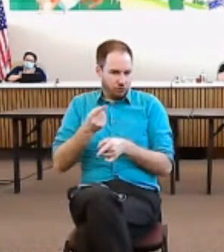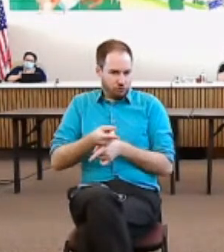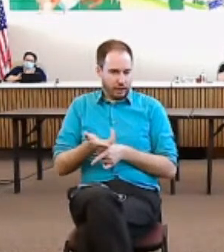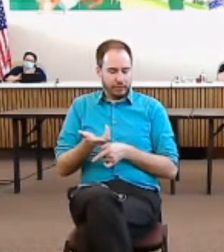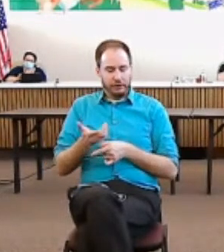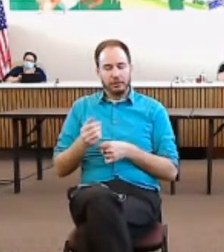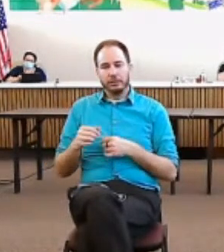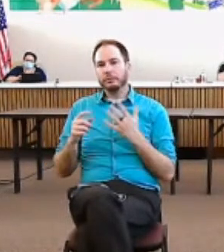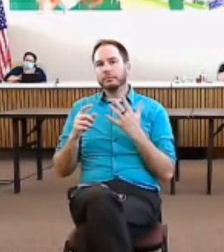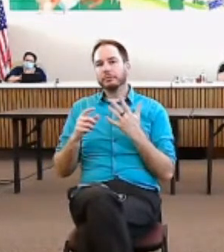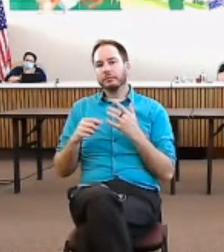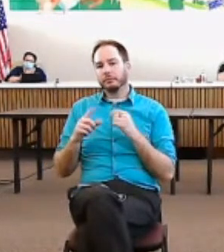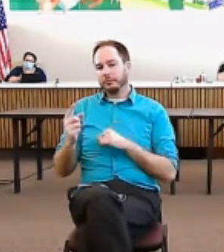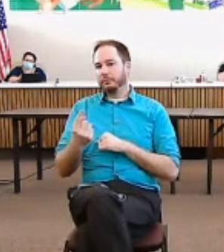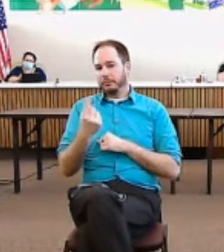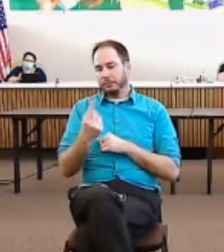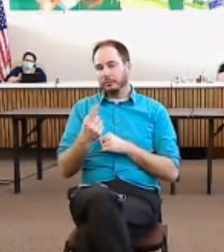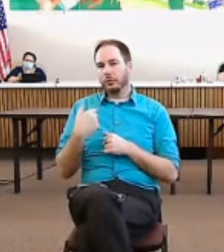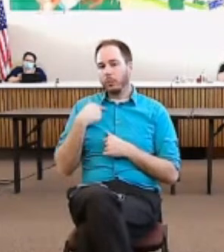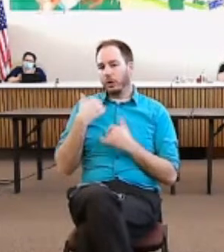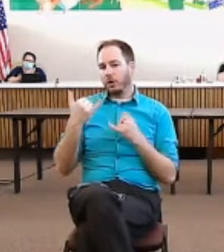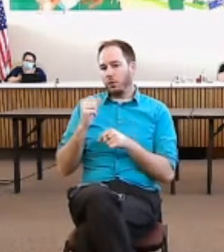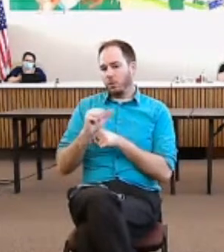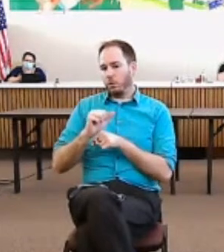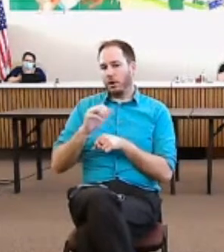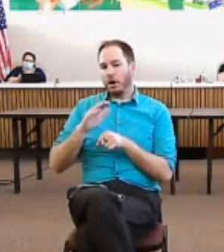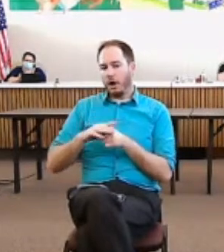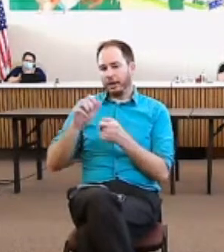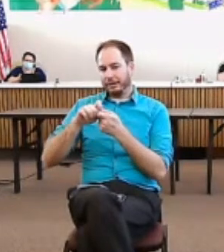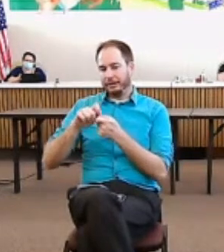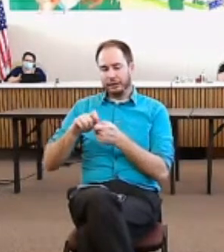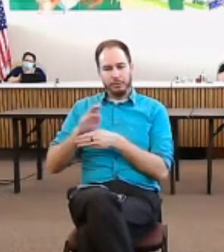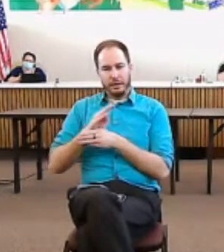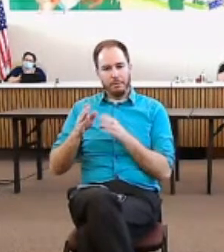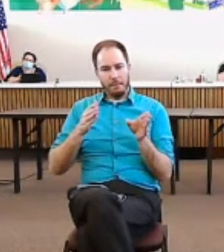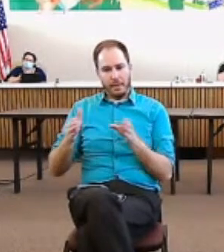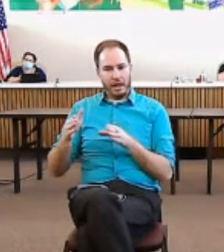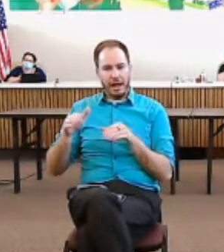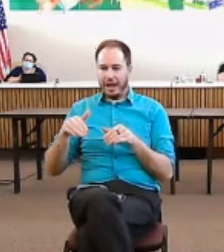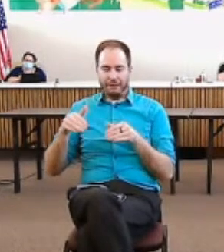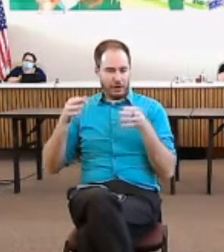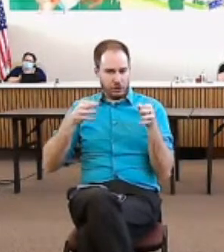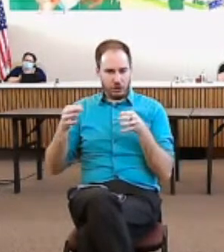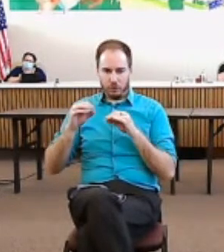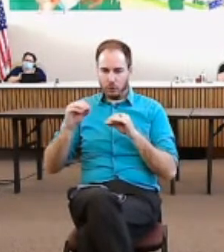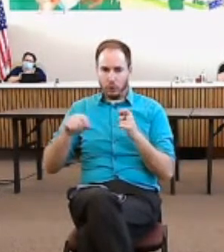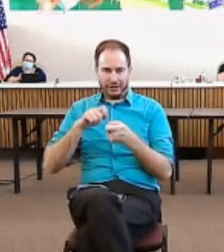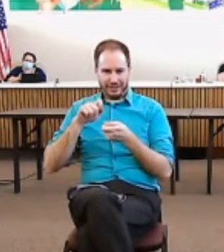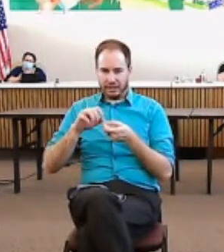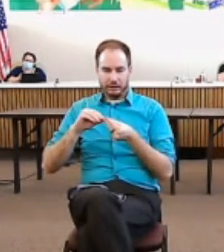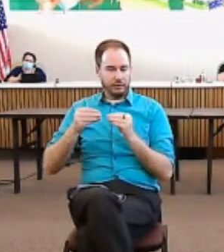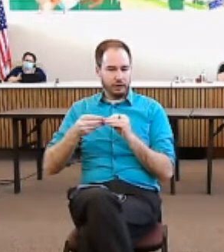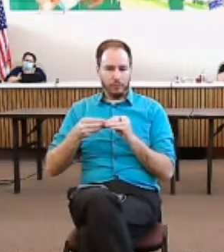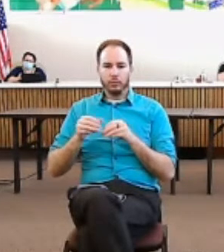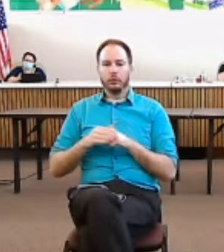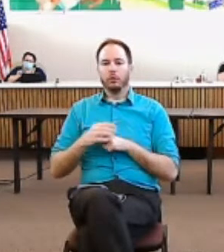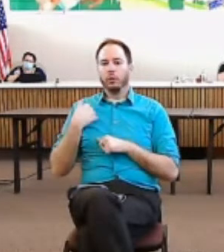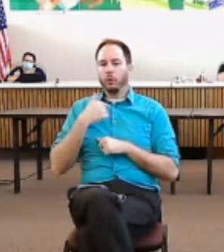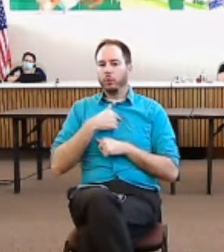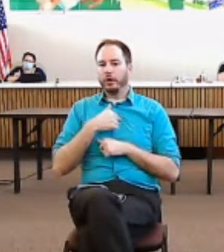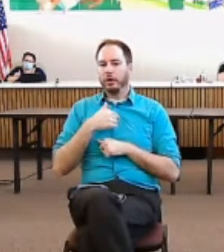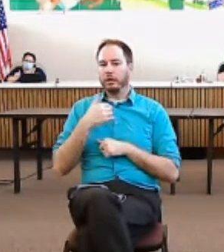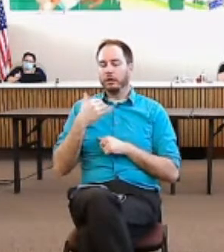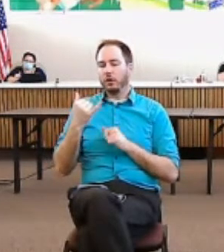seniors. We're currently working on a detailed business plan. So I don't have the exact figures. We're